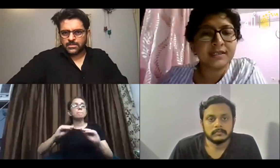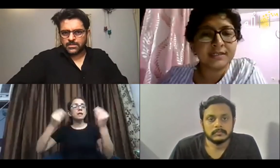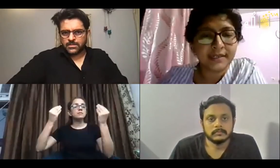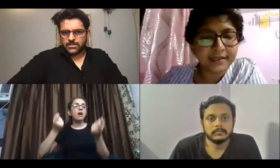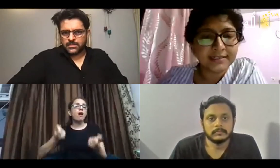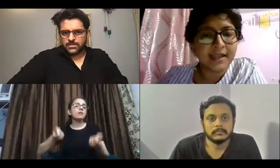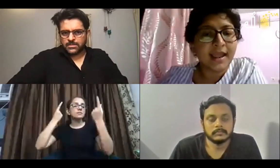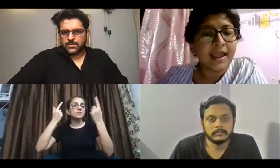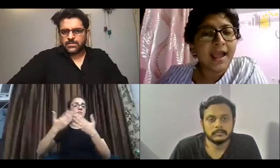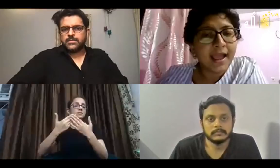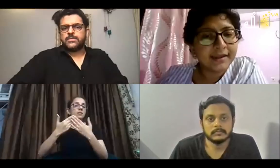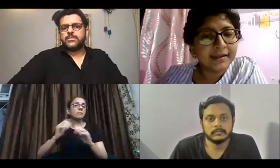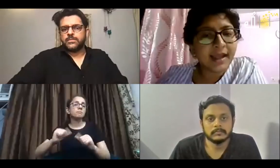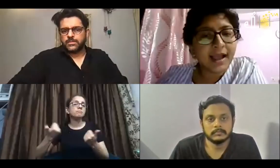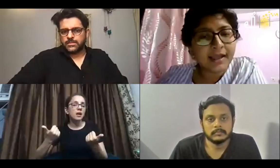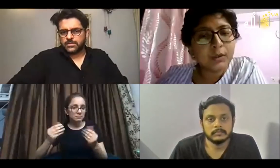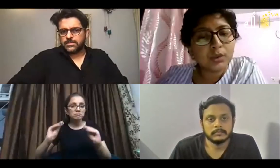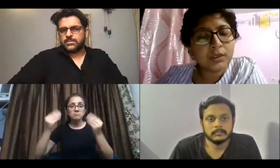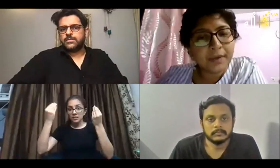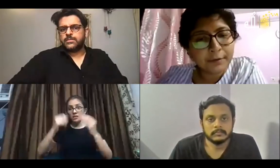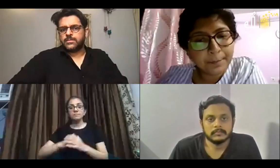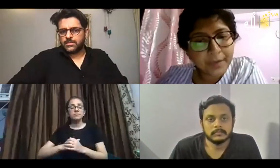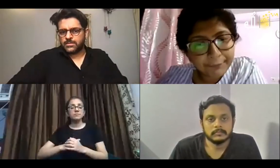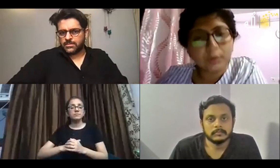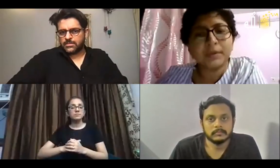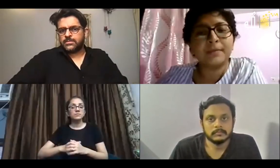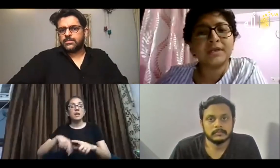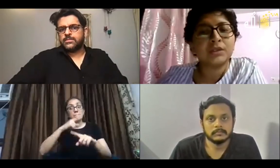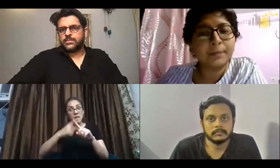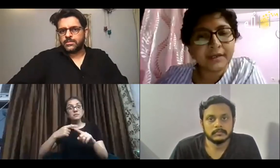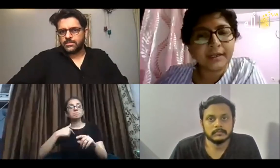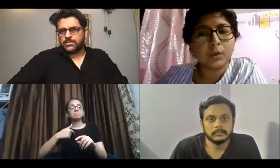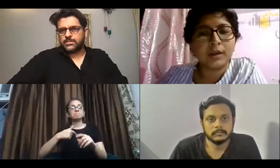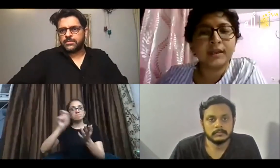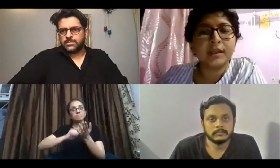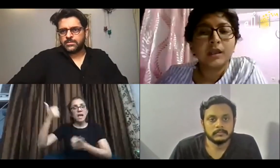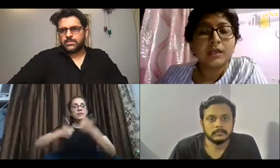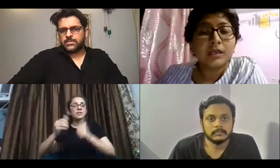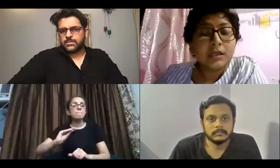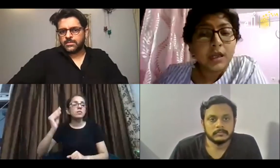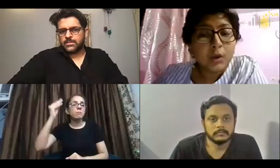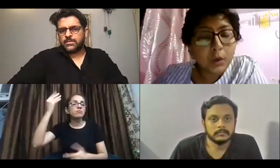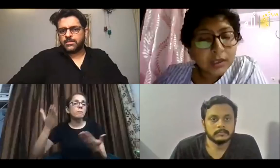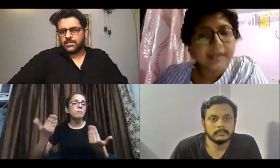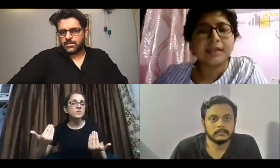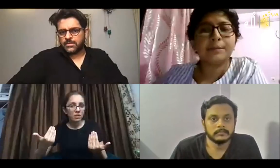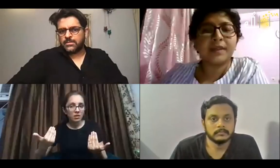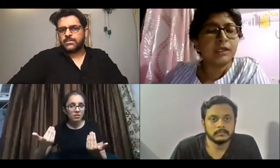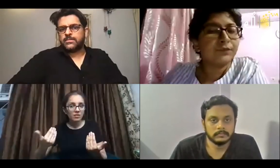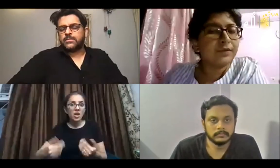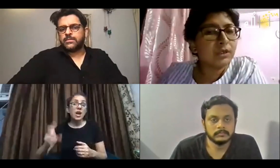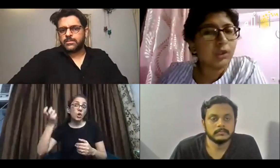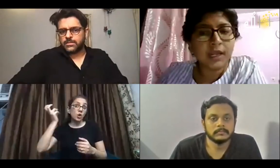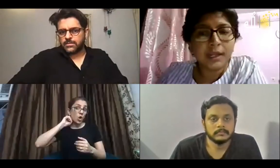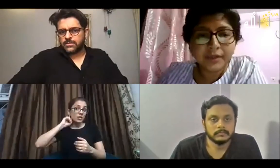in my studies and I would perform much better when a real